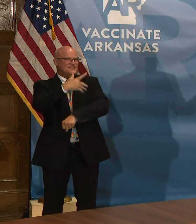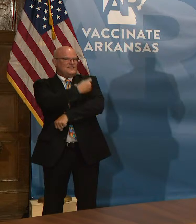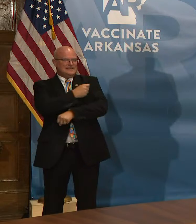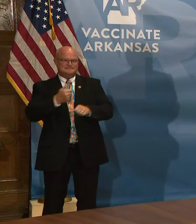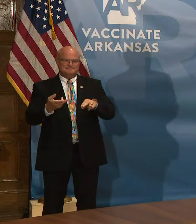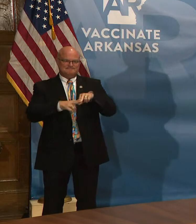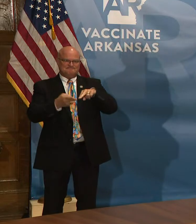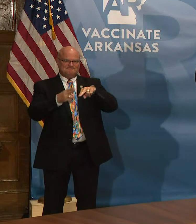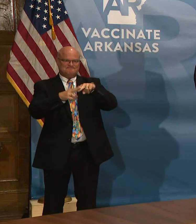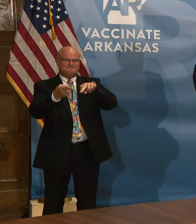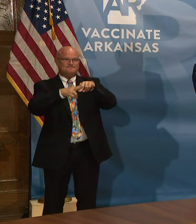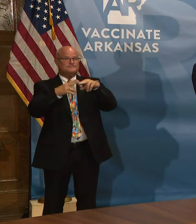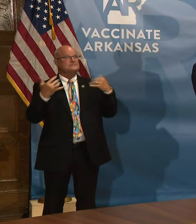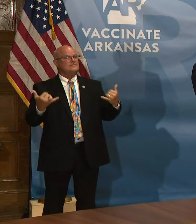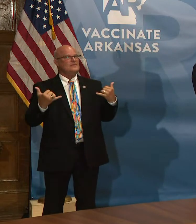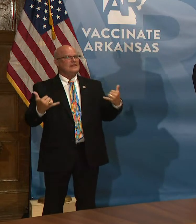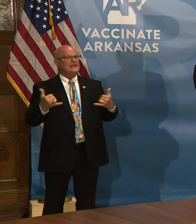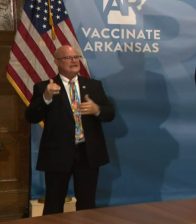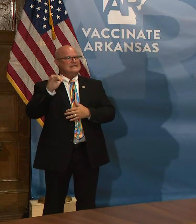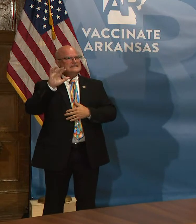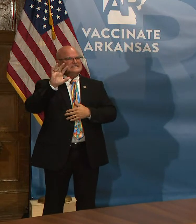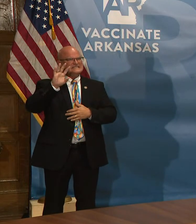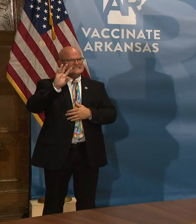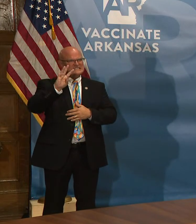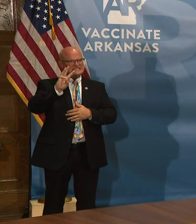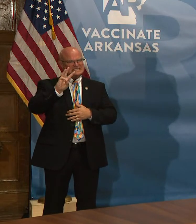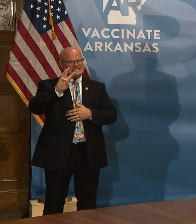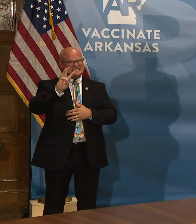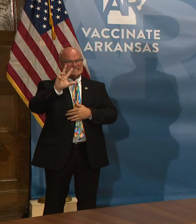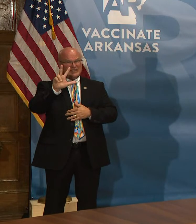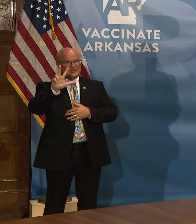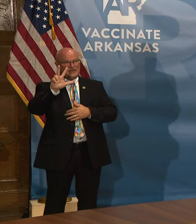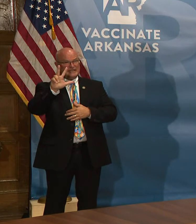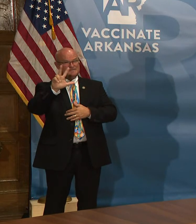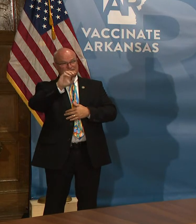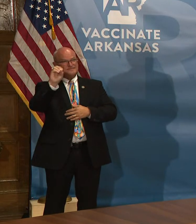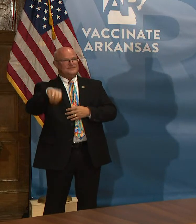vaccinated is now 63%